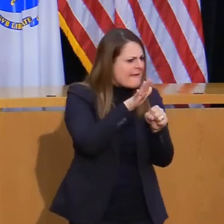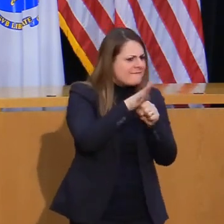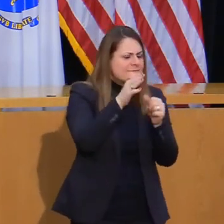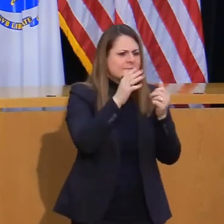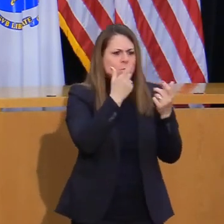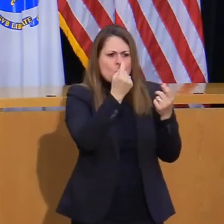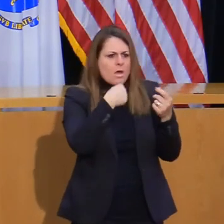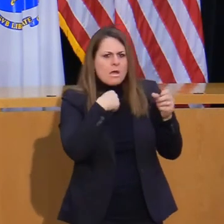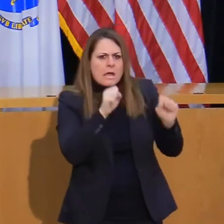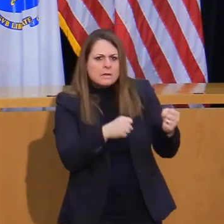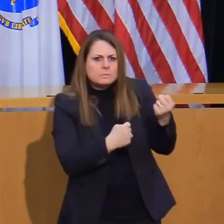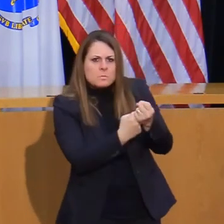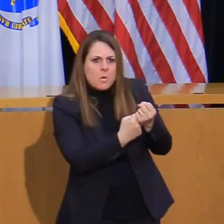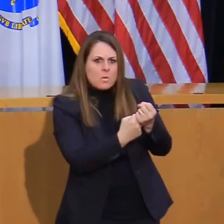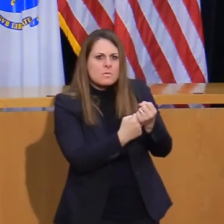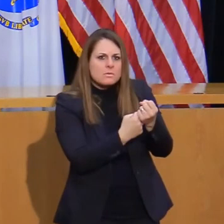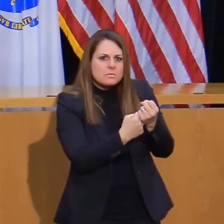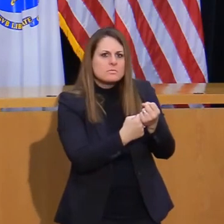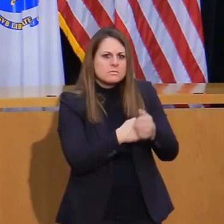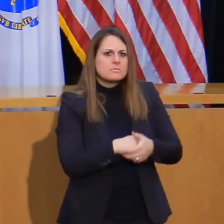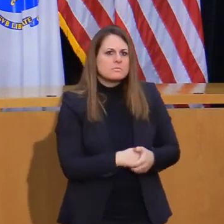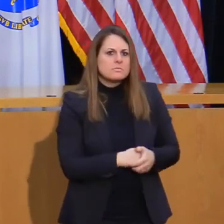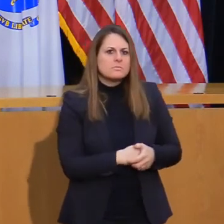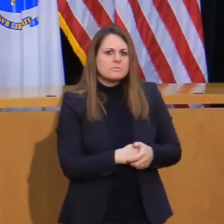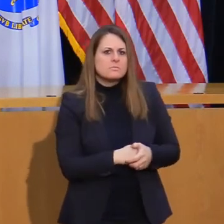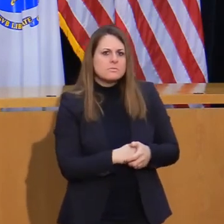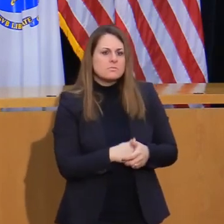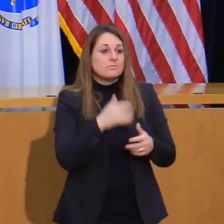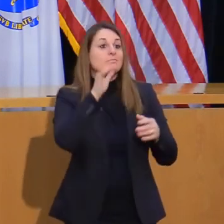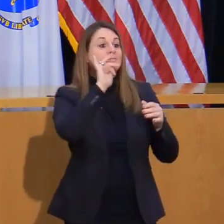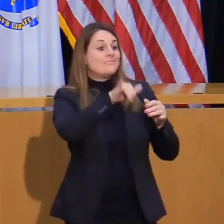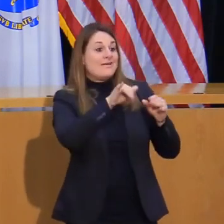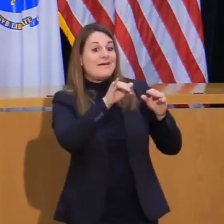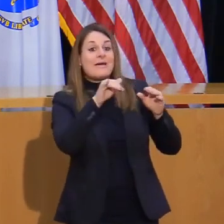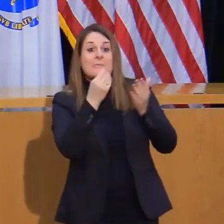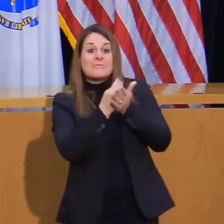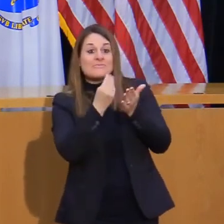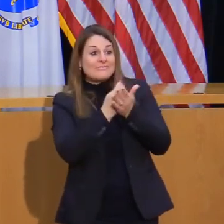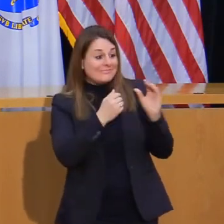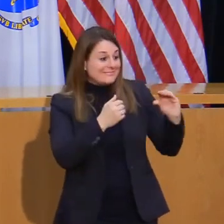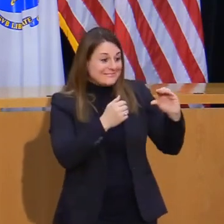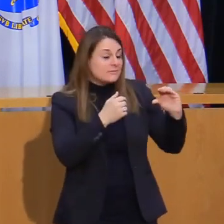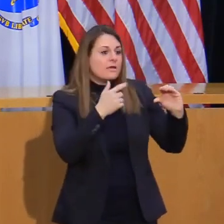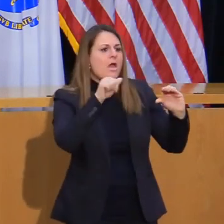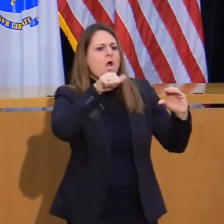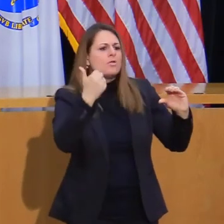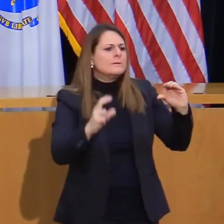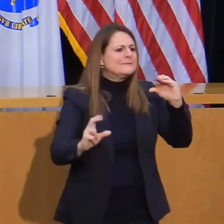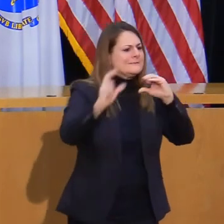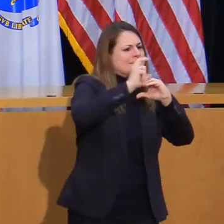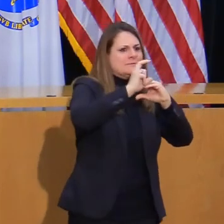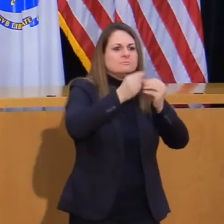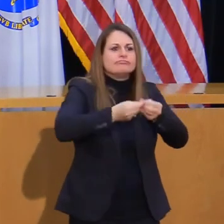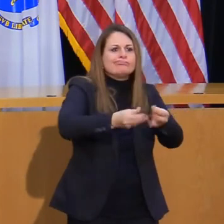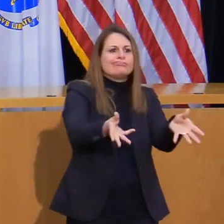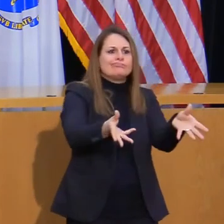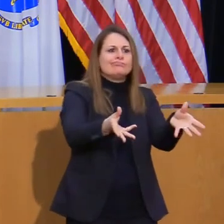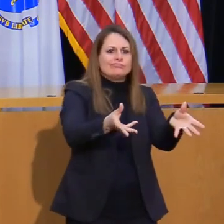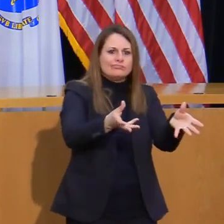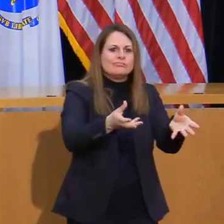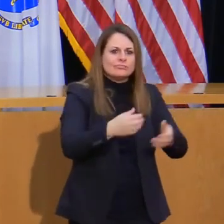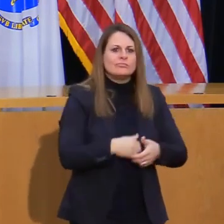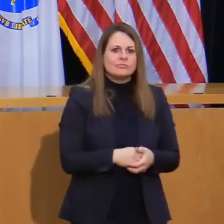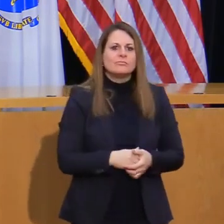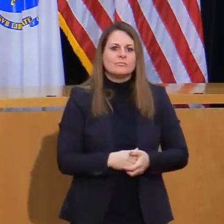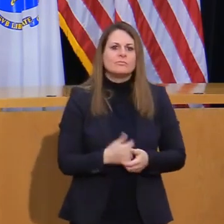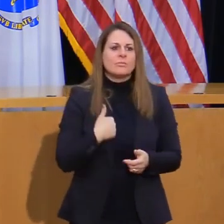shortfall. As a result of those conversations and discussions with the legislative leadership here, we're pleased to announce that we'll direct